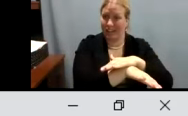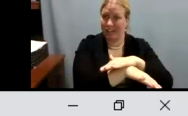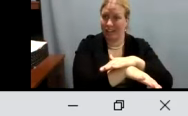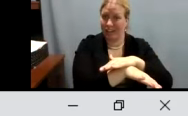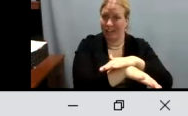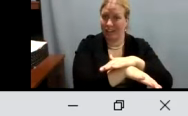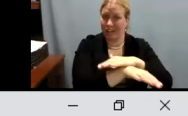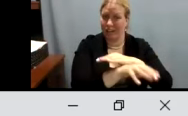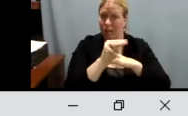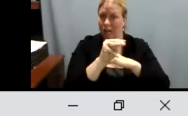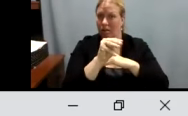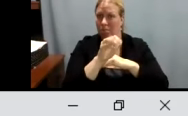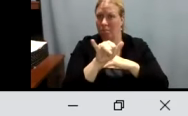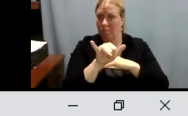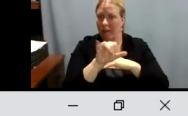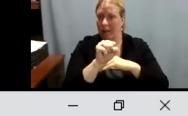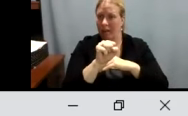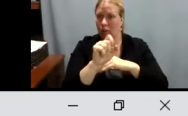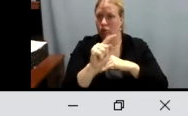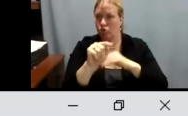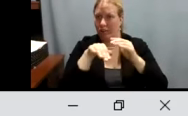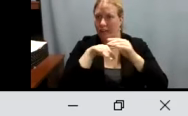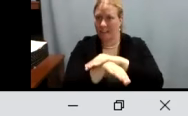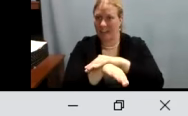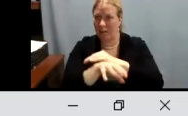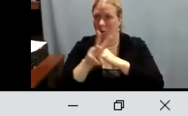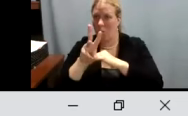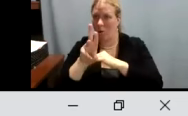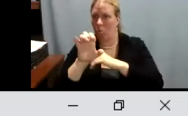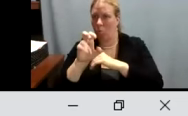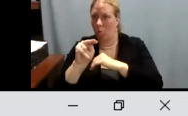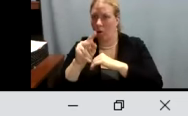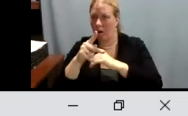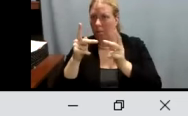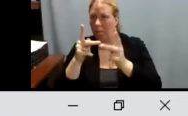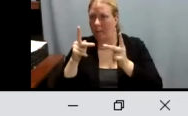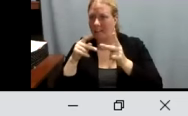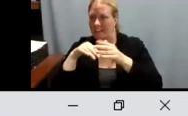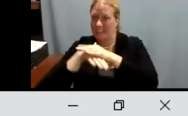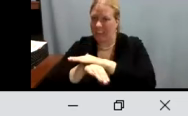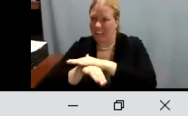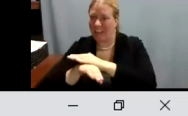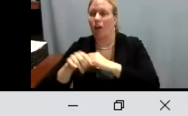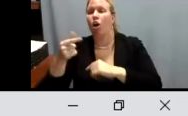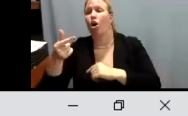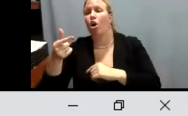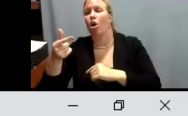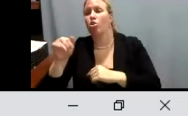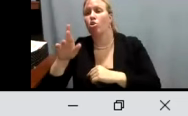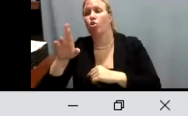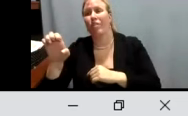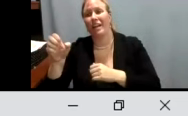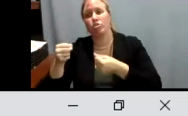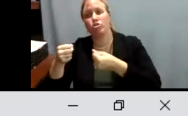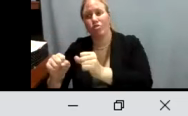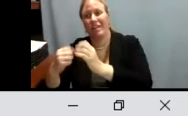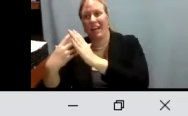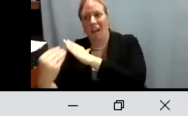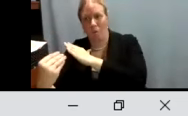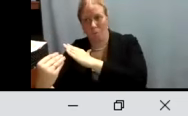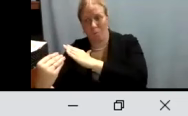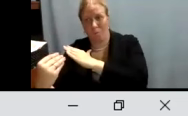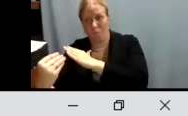May Street is in. And Warren Place is in. Gray Street is the only exit. And so, previously, you could exit out Gray Street or you could go